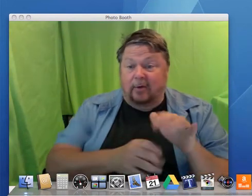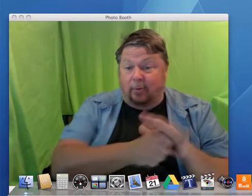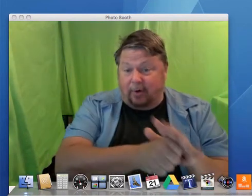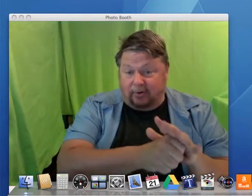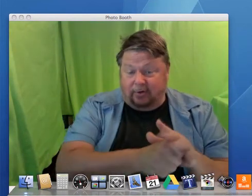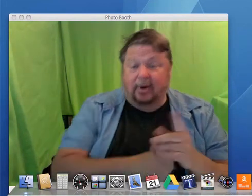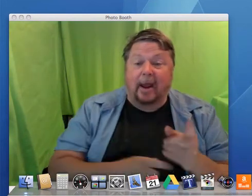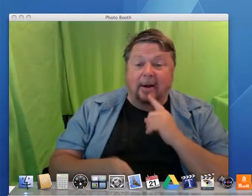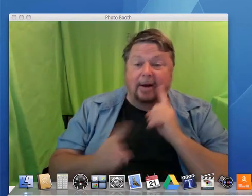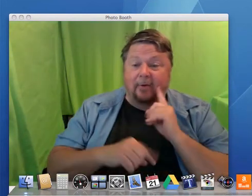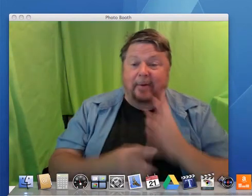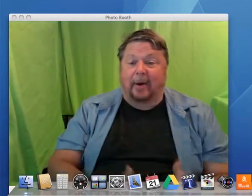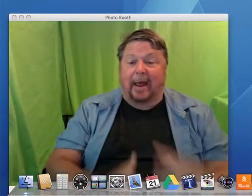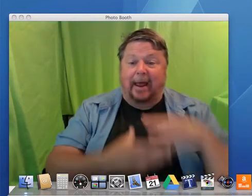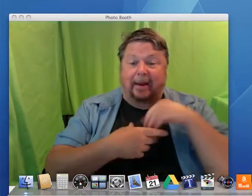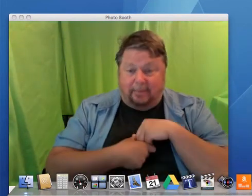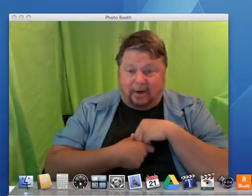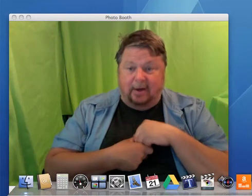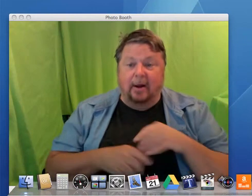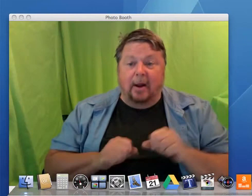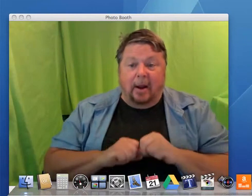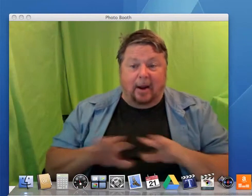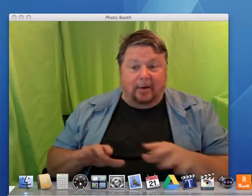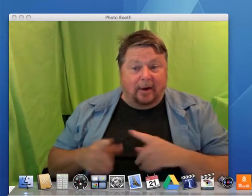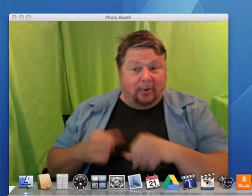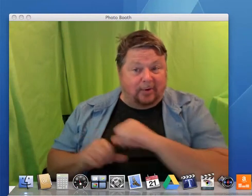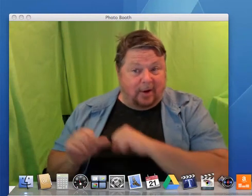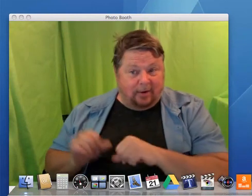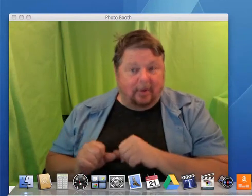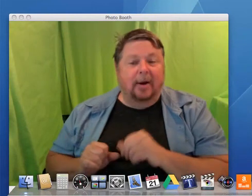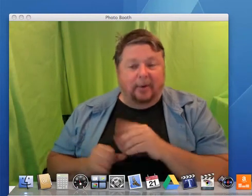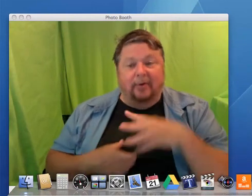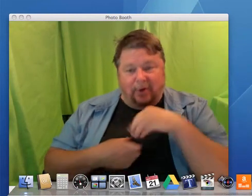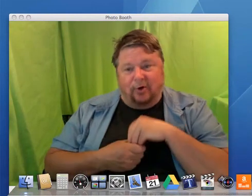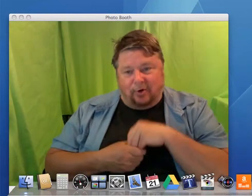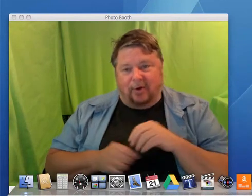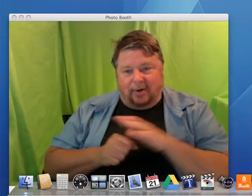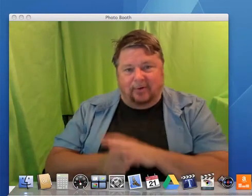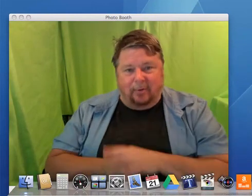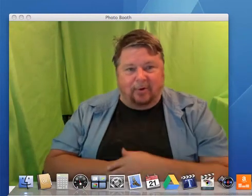That's oppression, and that deaf people accepted it and did it to each other. It was